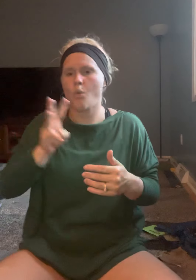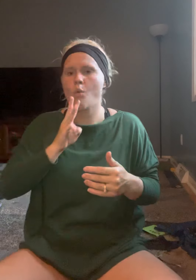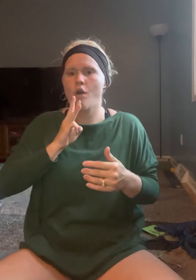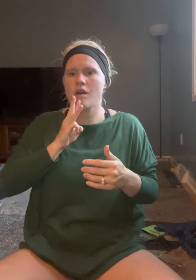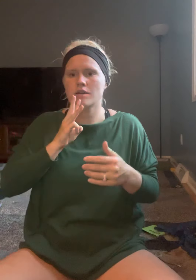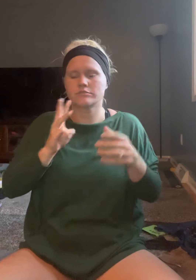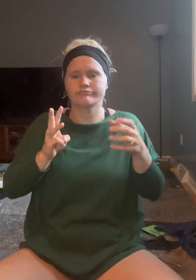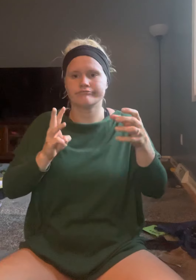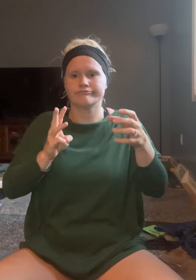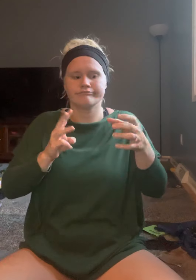why.